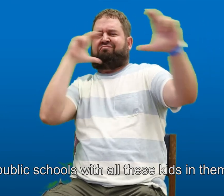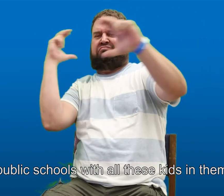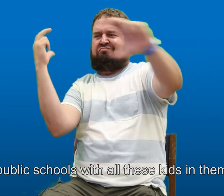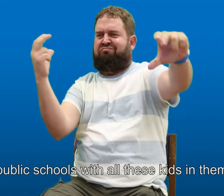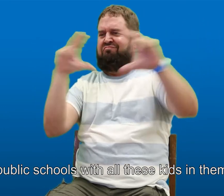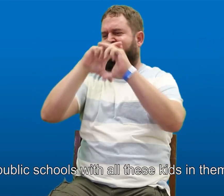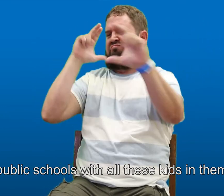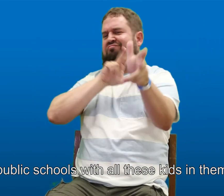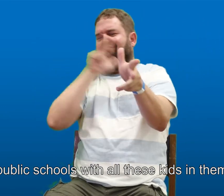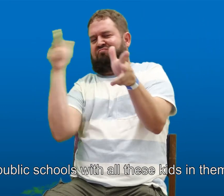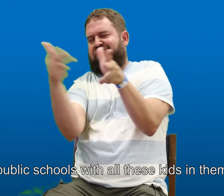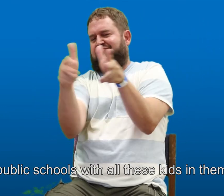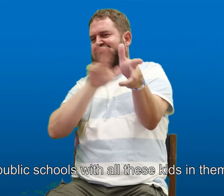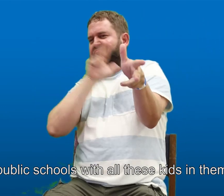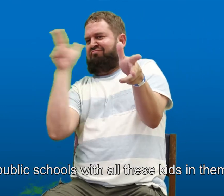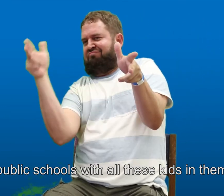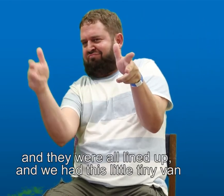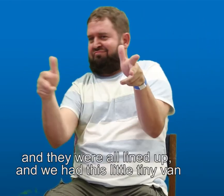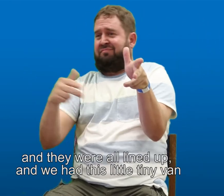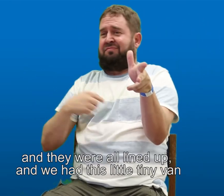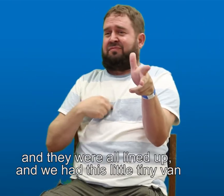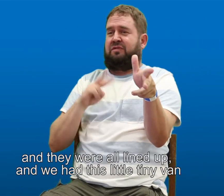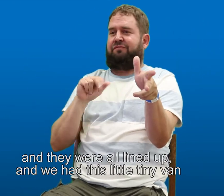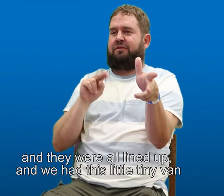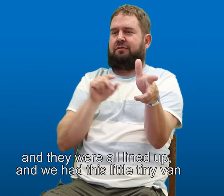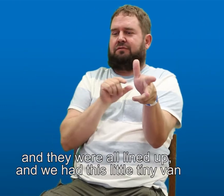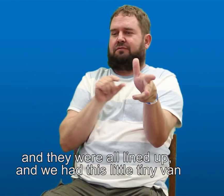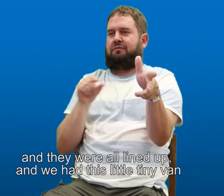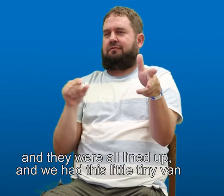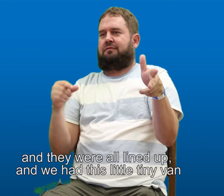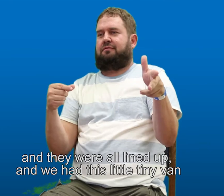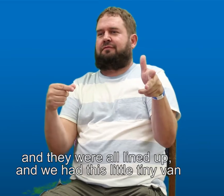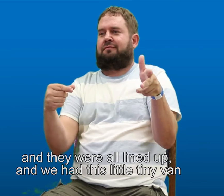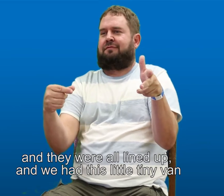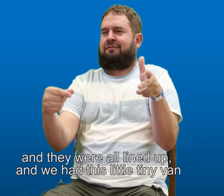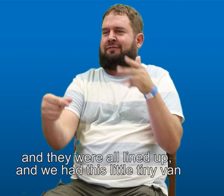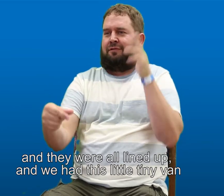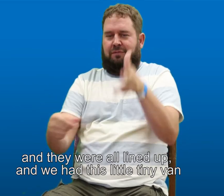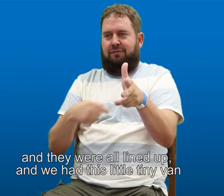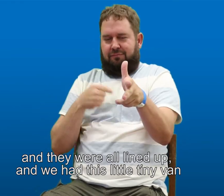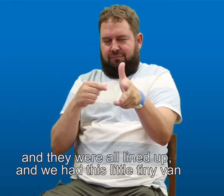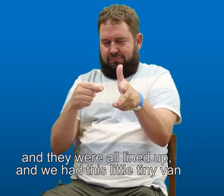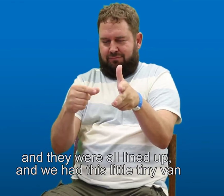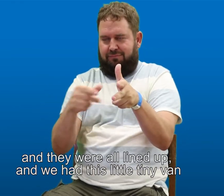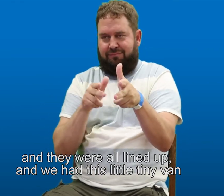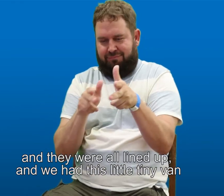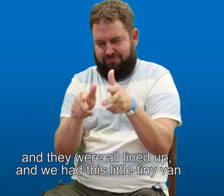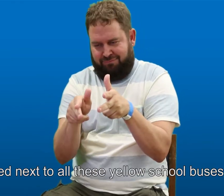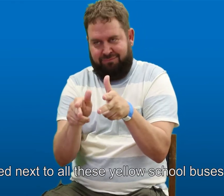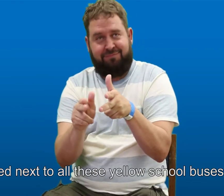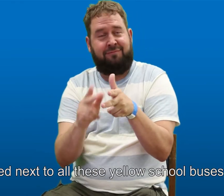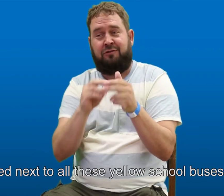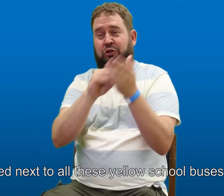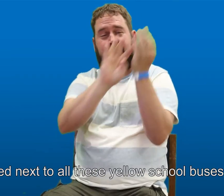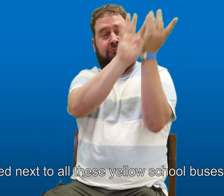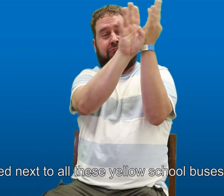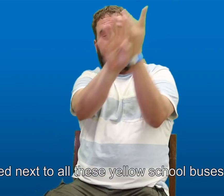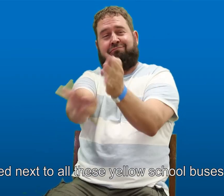public schools, with all these kids, and they were all lined up, and we had this little tiny van parked next to all these yellow school buses,